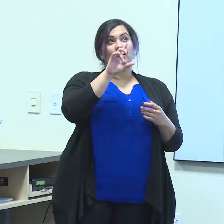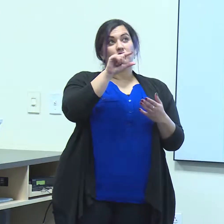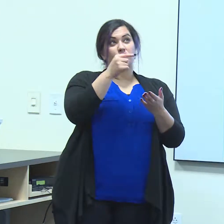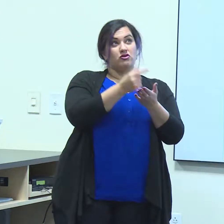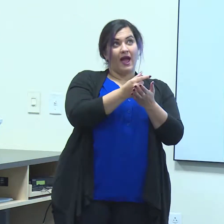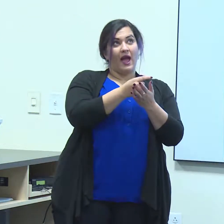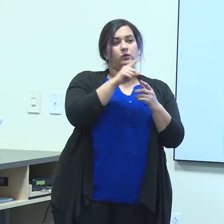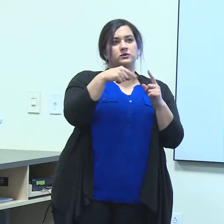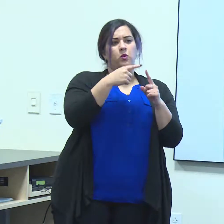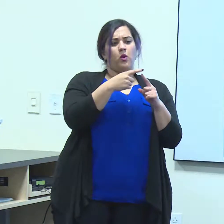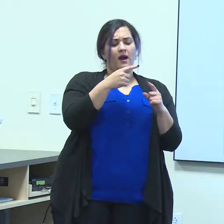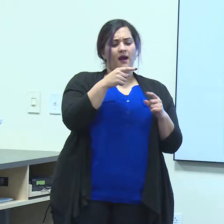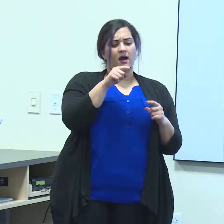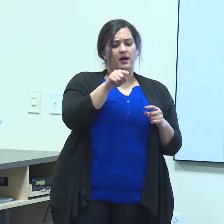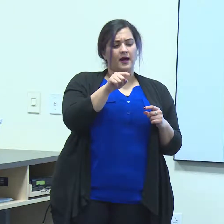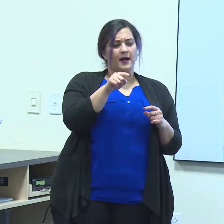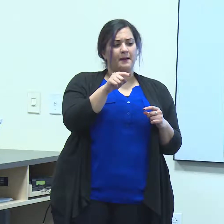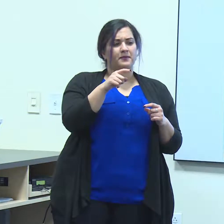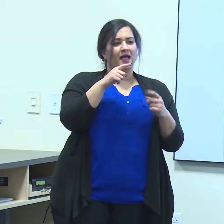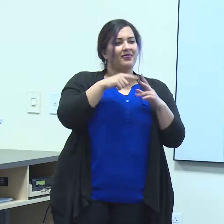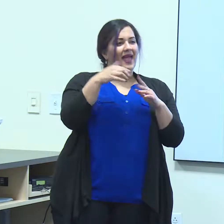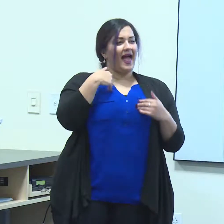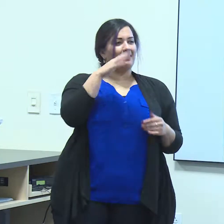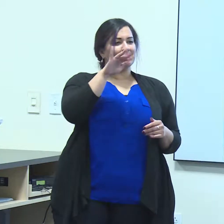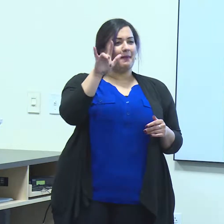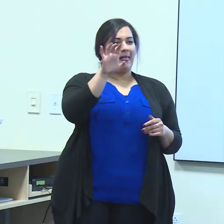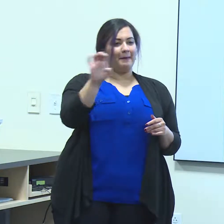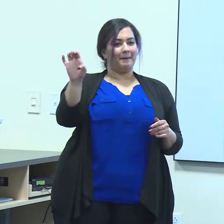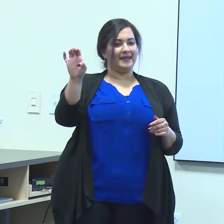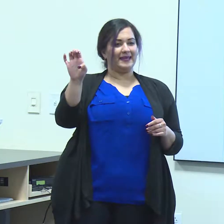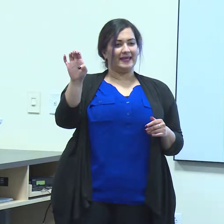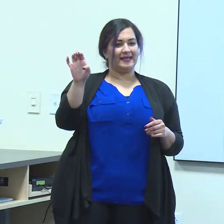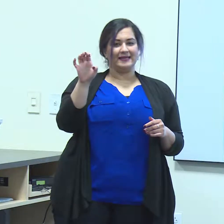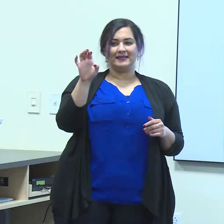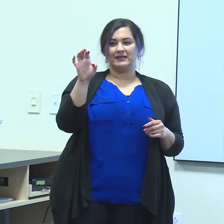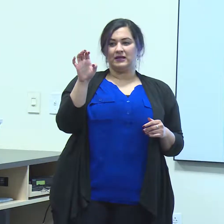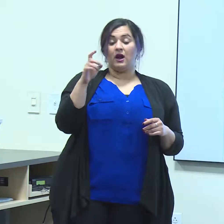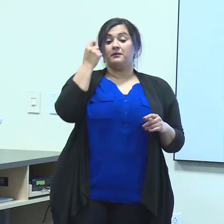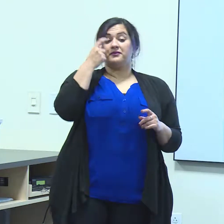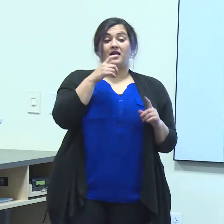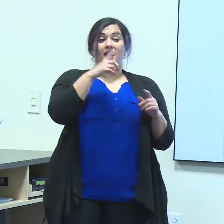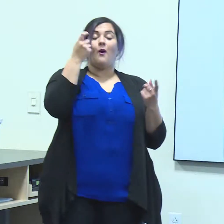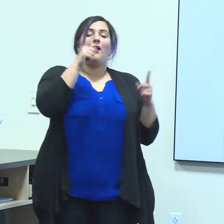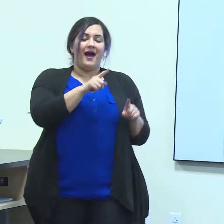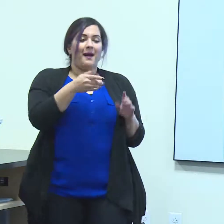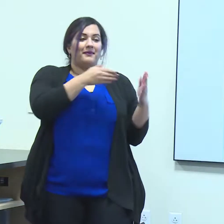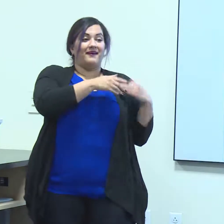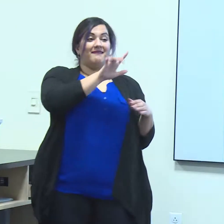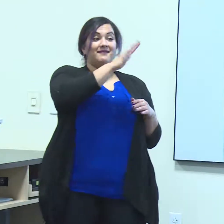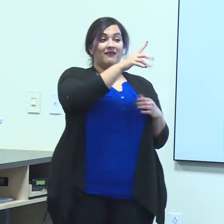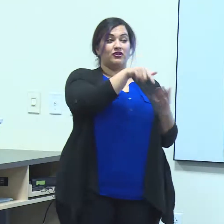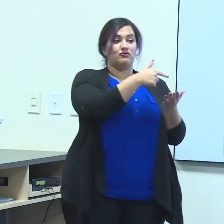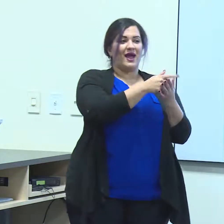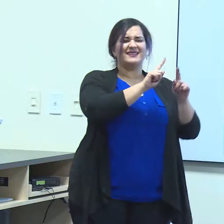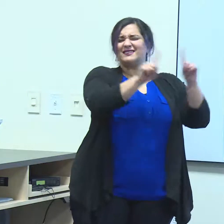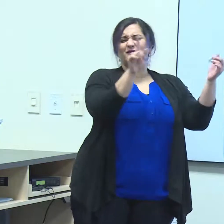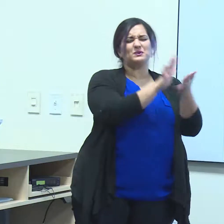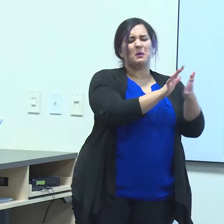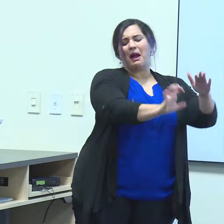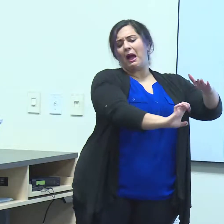struggle. In 7th grade, they had a spelling bee. But really, in